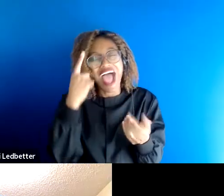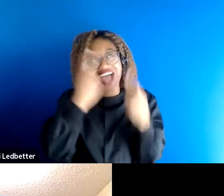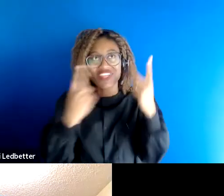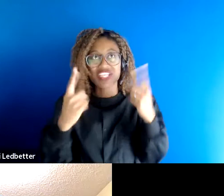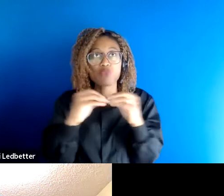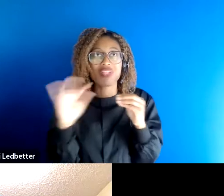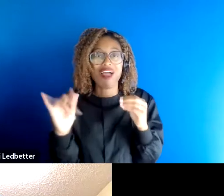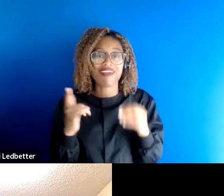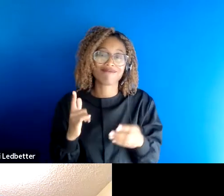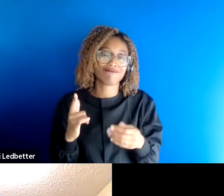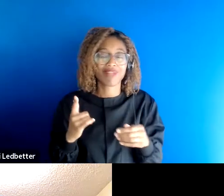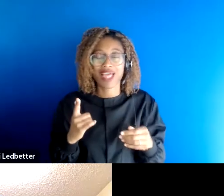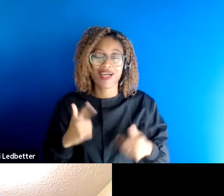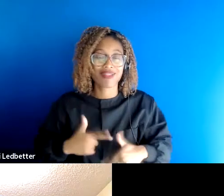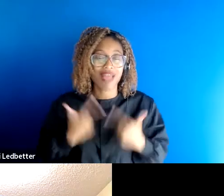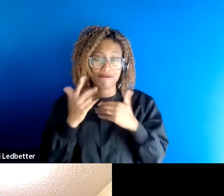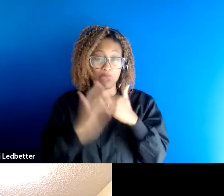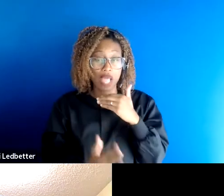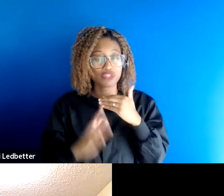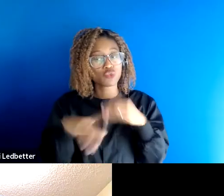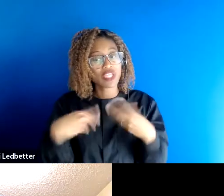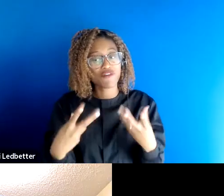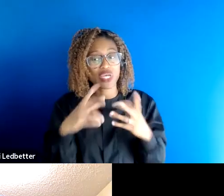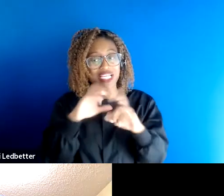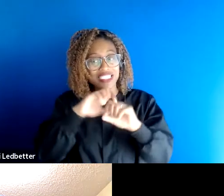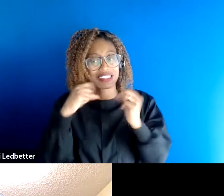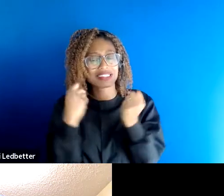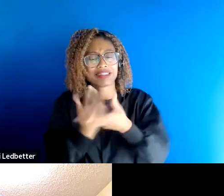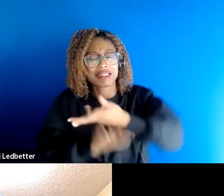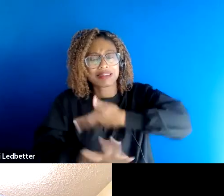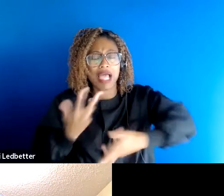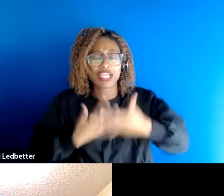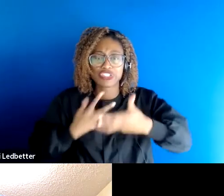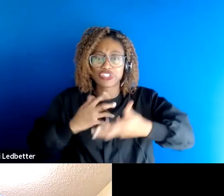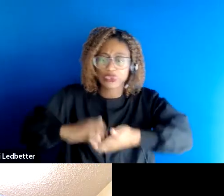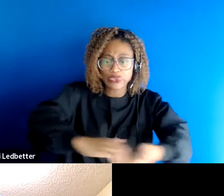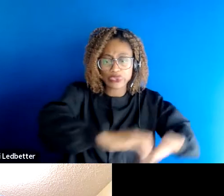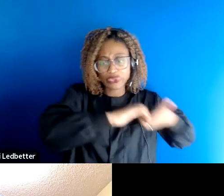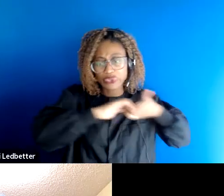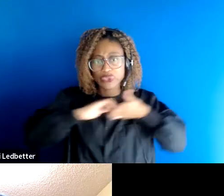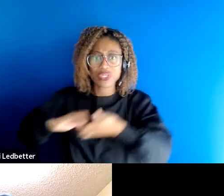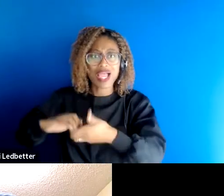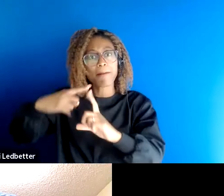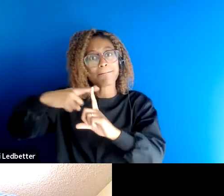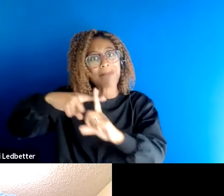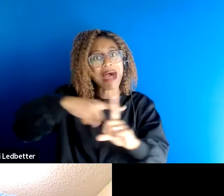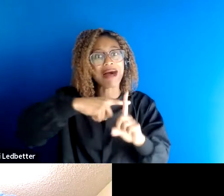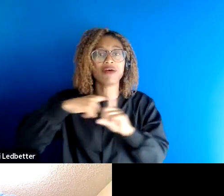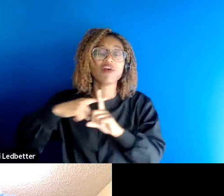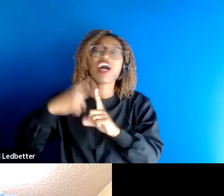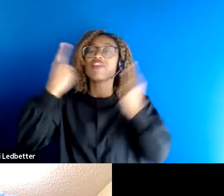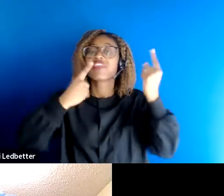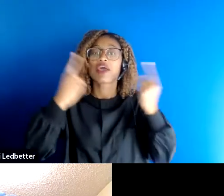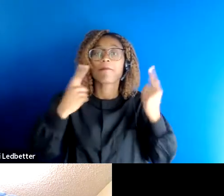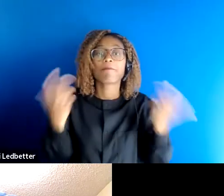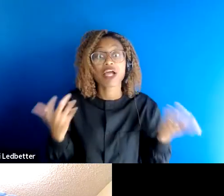it means to have a society that holds each other in positive regard. I always say, if you think about a car that's sort of on